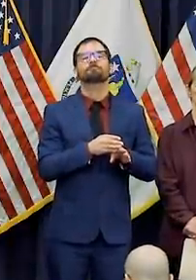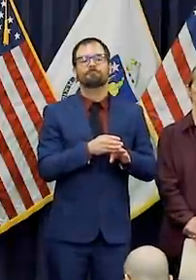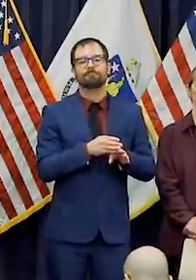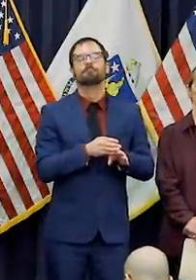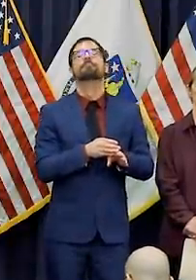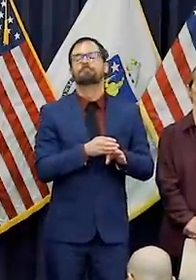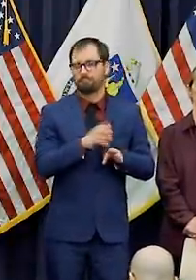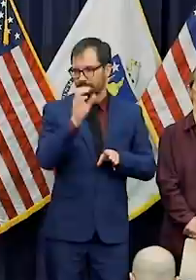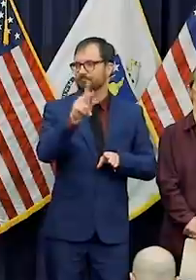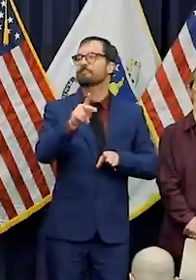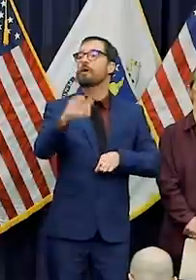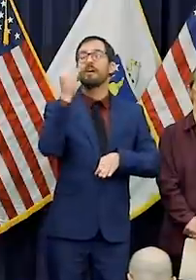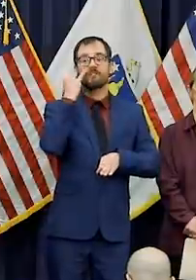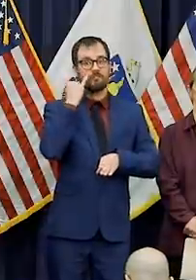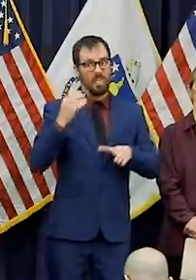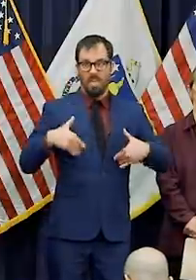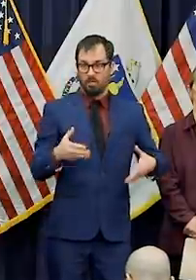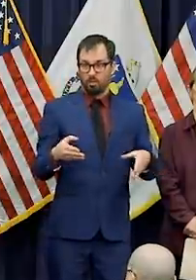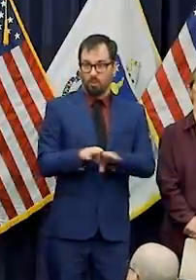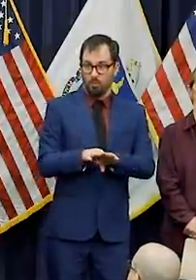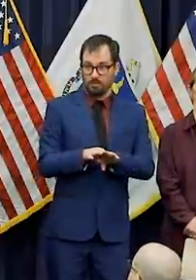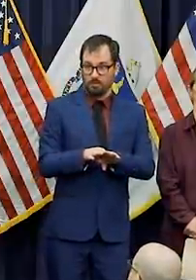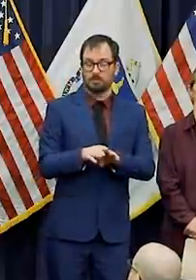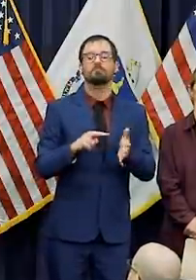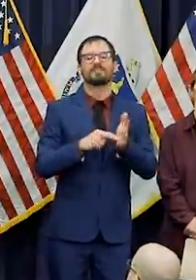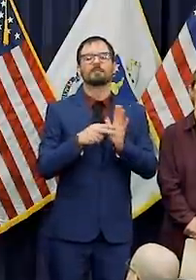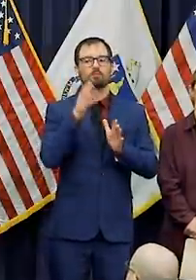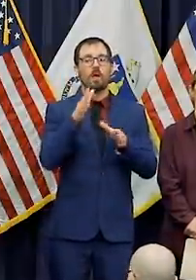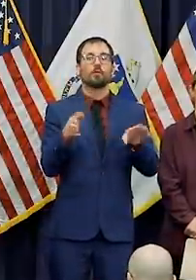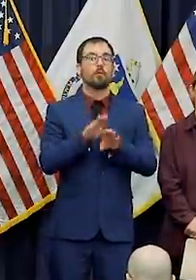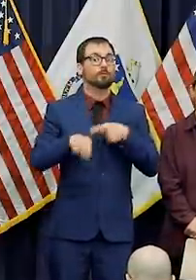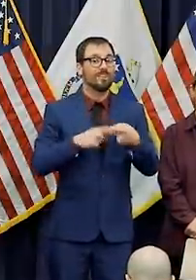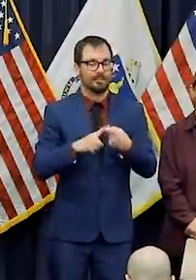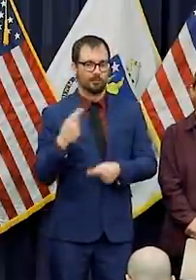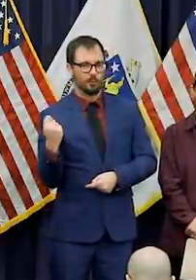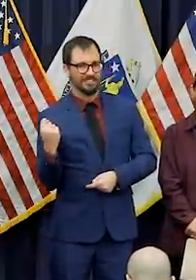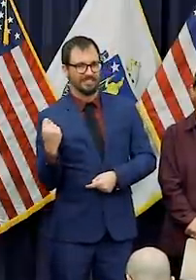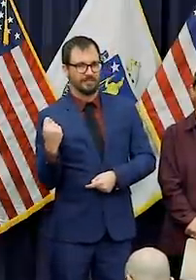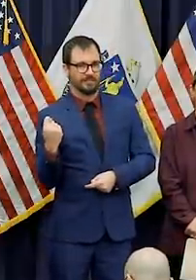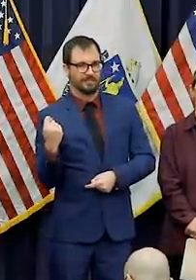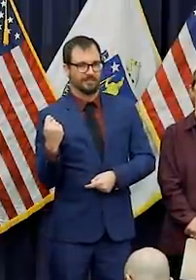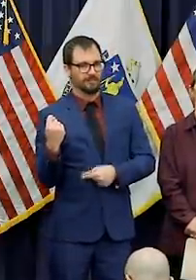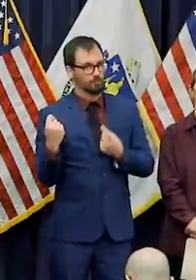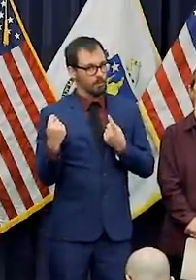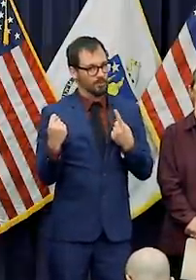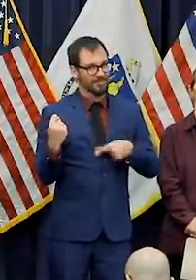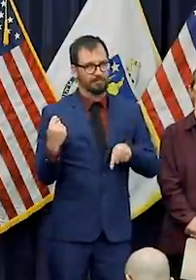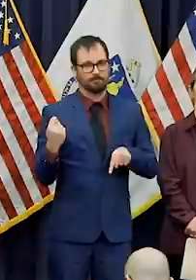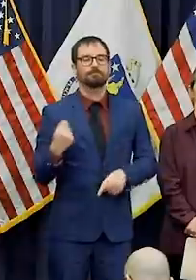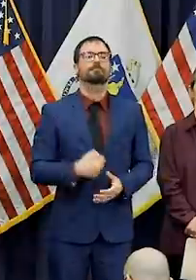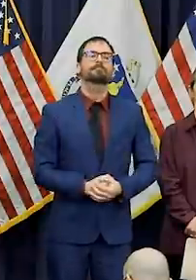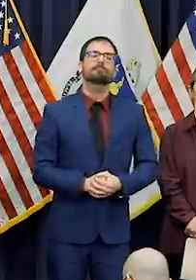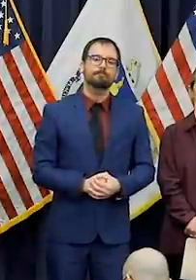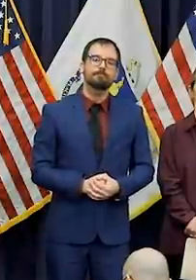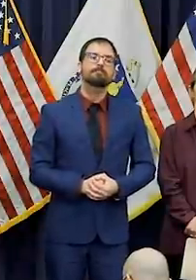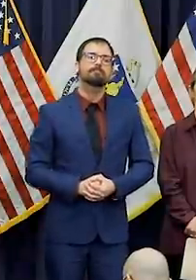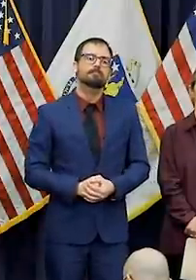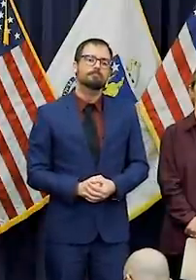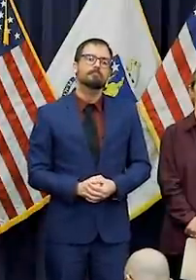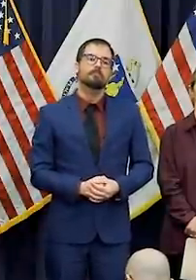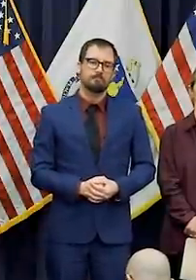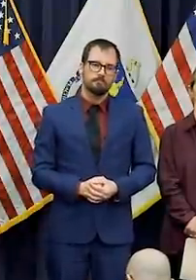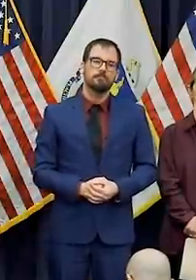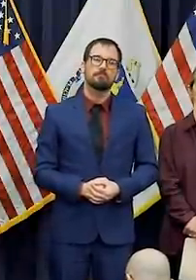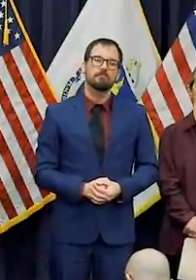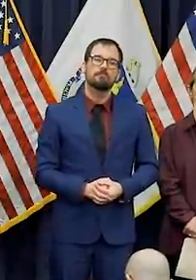special education. Closing down school for classes will not impact these types of services, and we will work with school